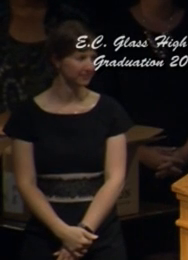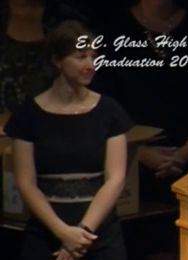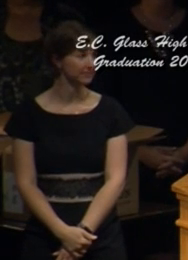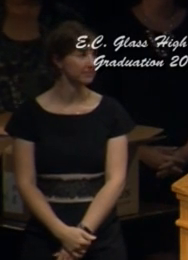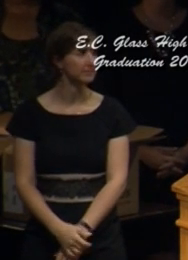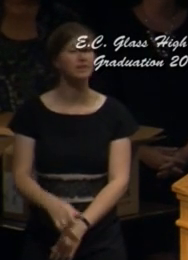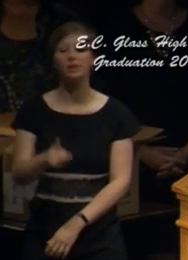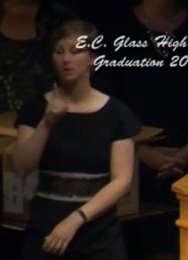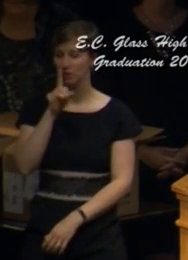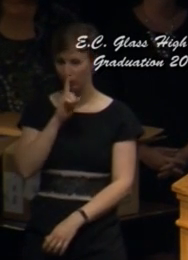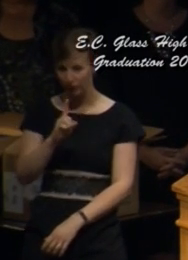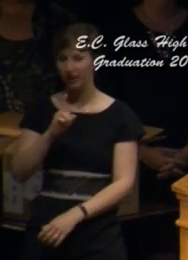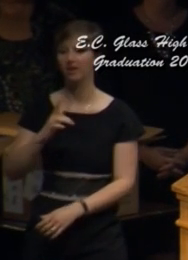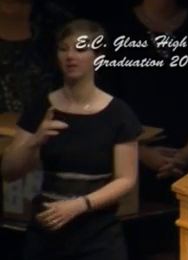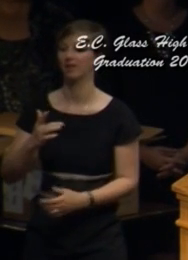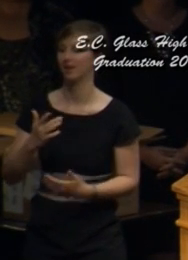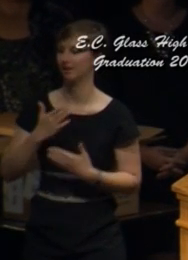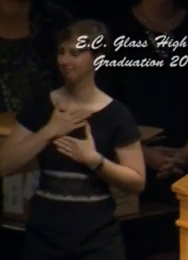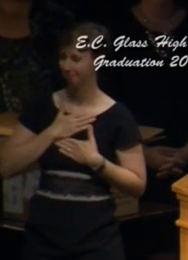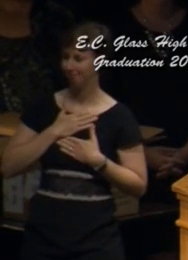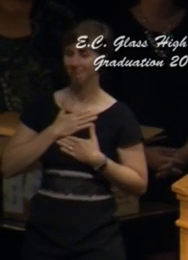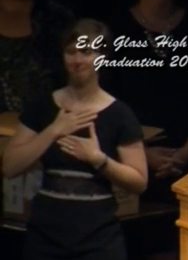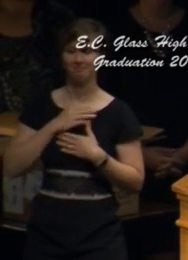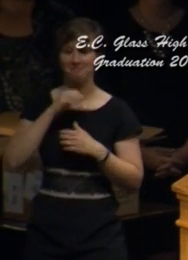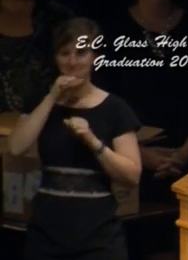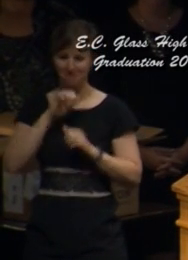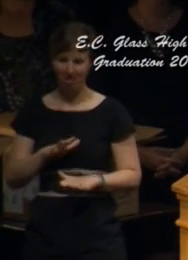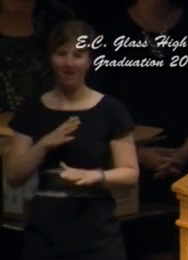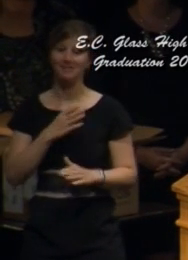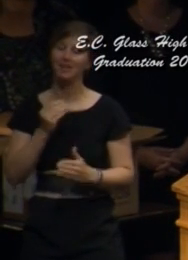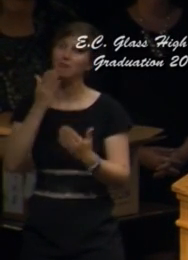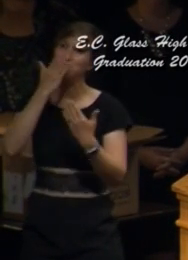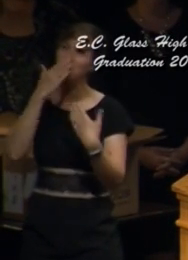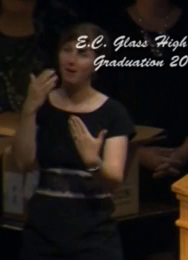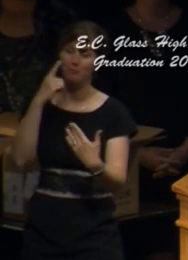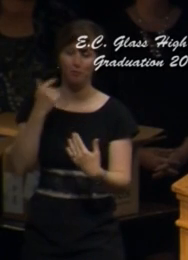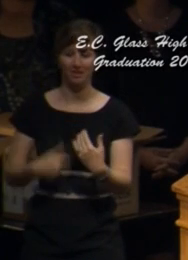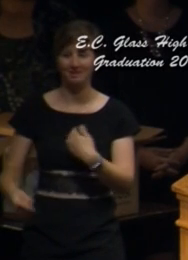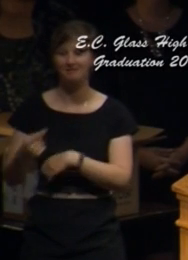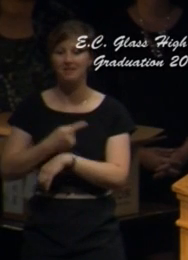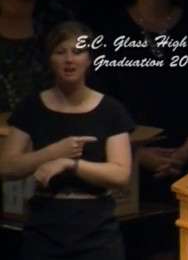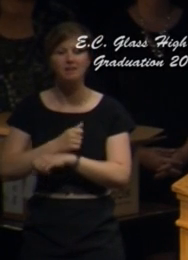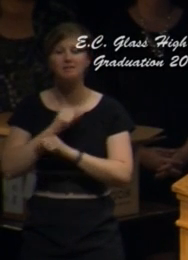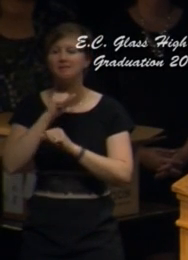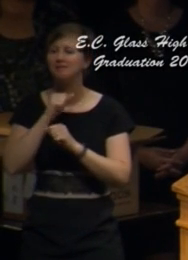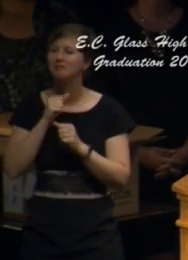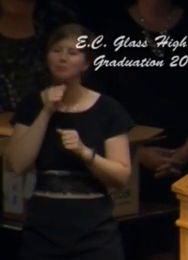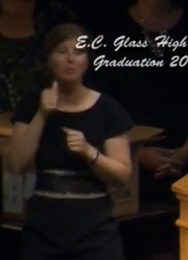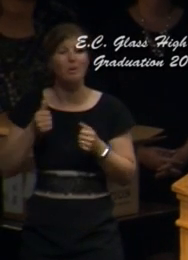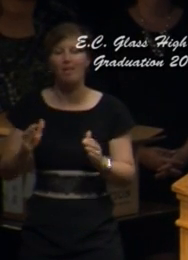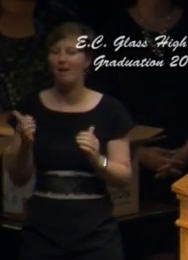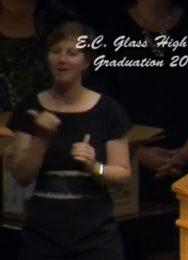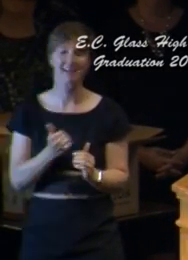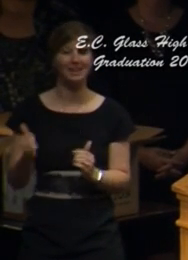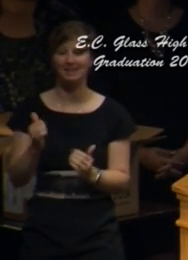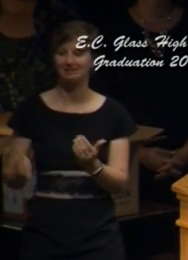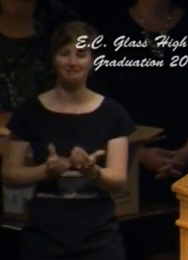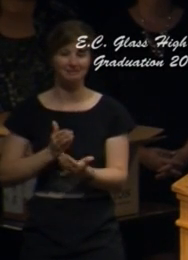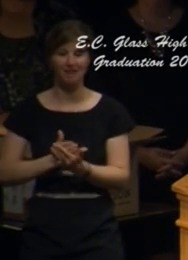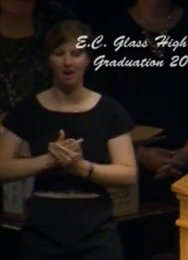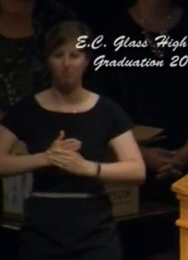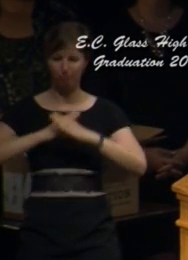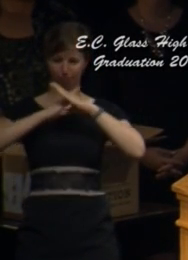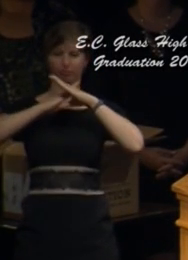I'm truly blessed and grateful to see this day. Never let anything stop you, because I